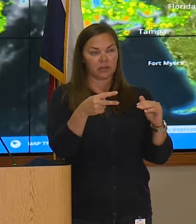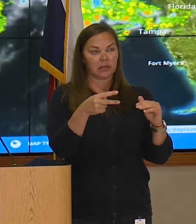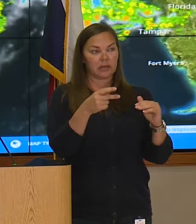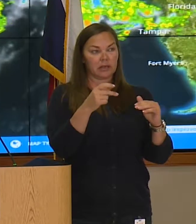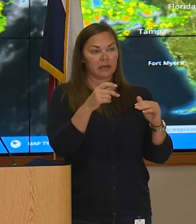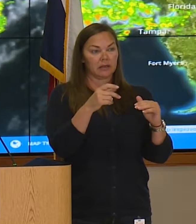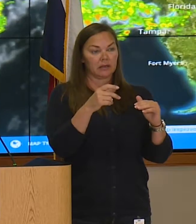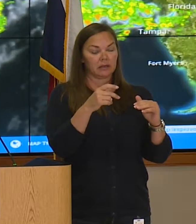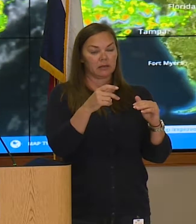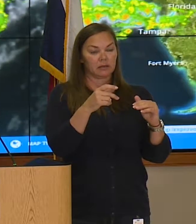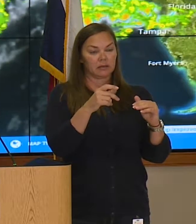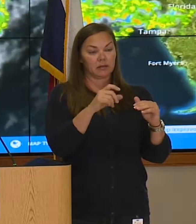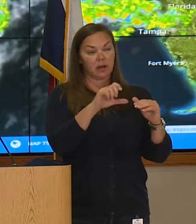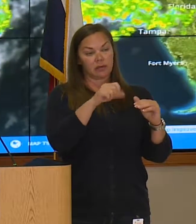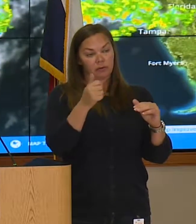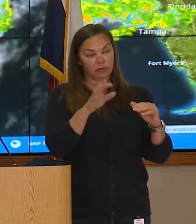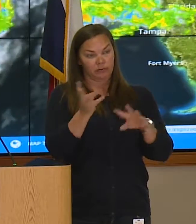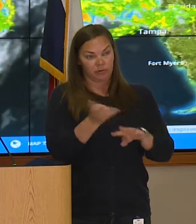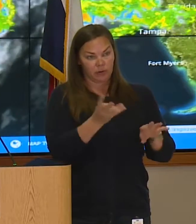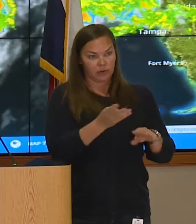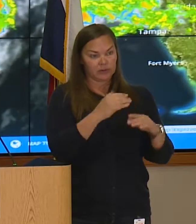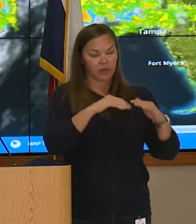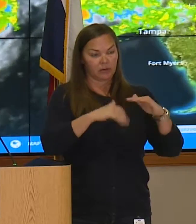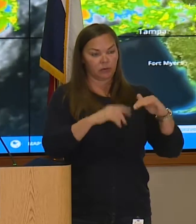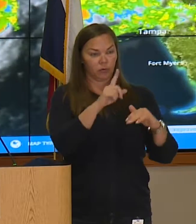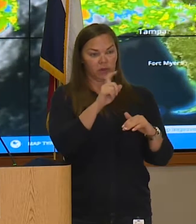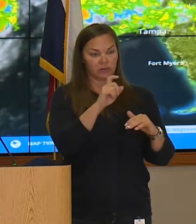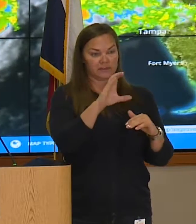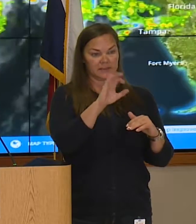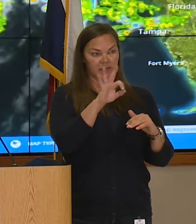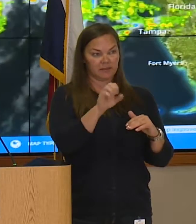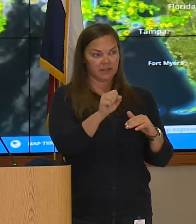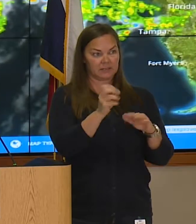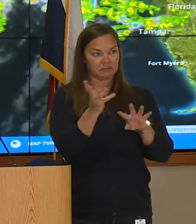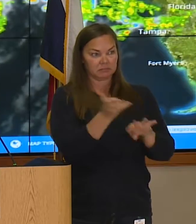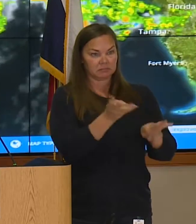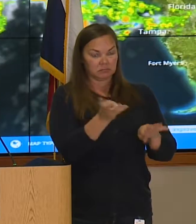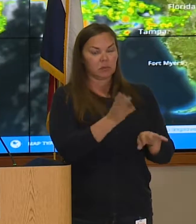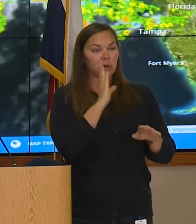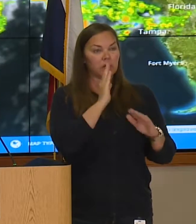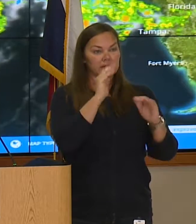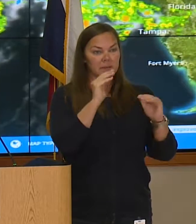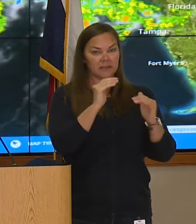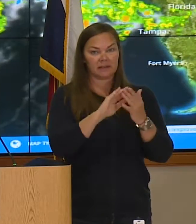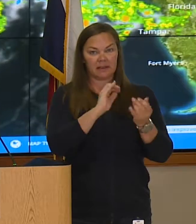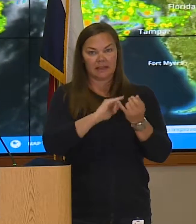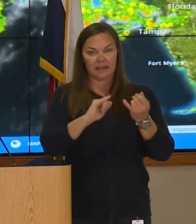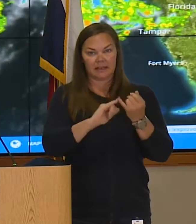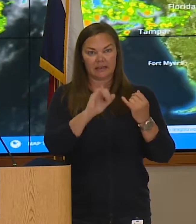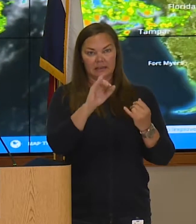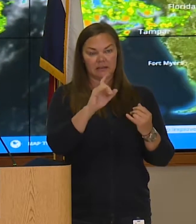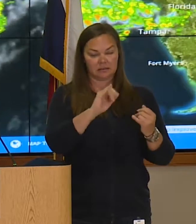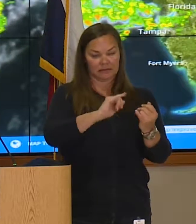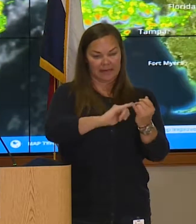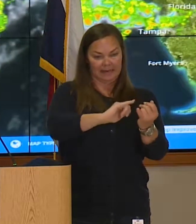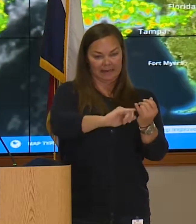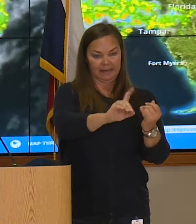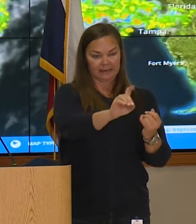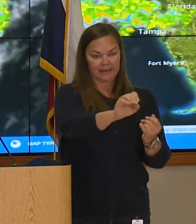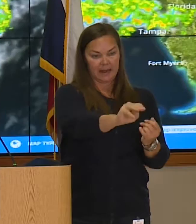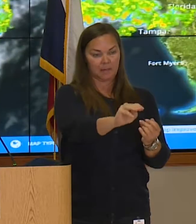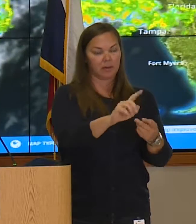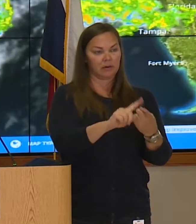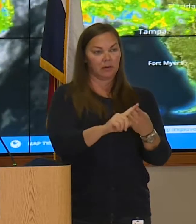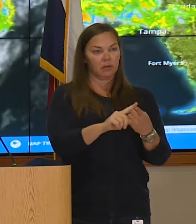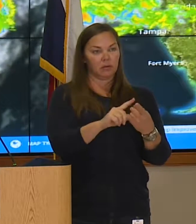flows, less than approximately 100 CFS, are expected around the end of the dam until